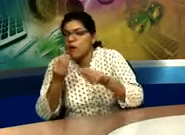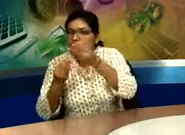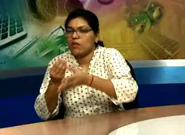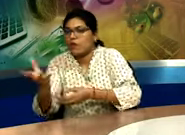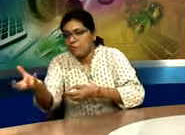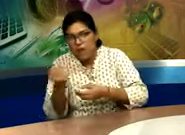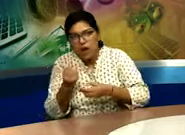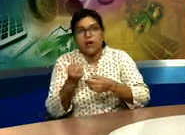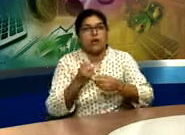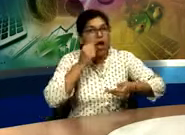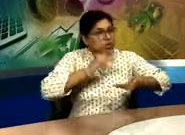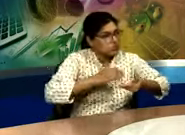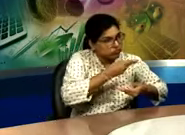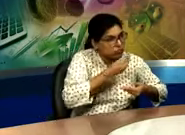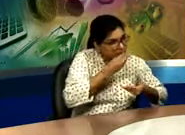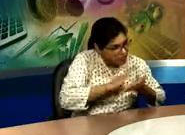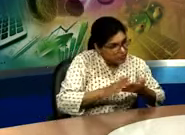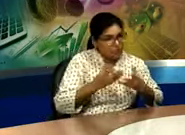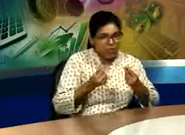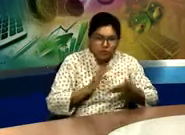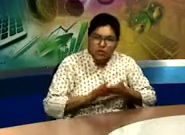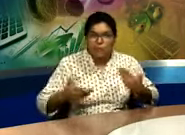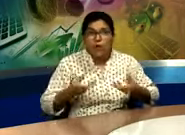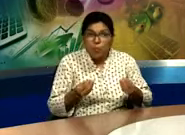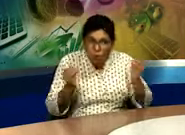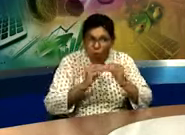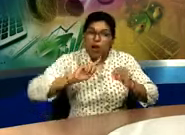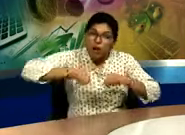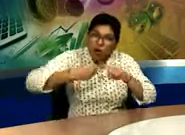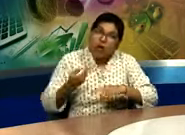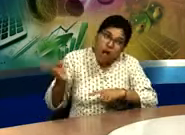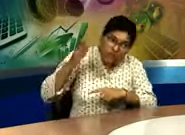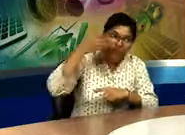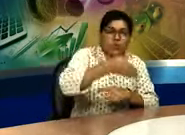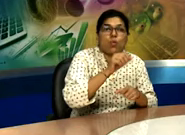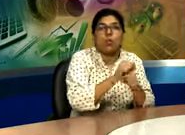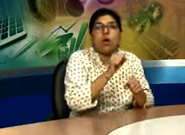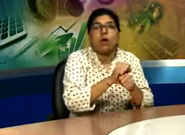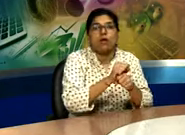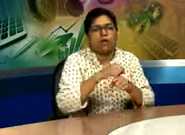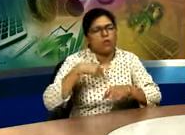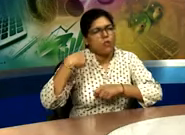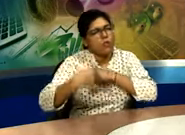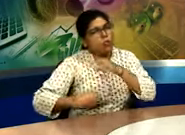And in case if she could not go to the quarry, they would have nothing to eat that day.